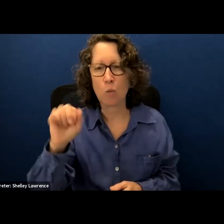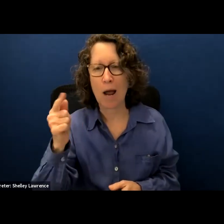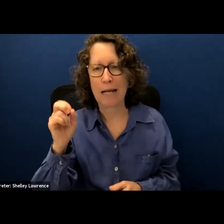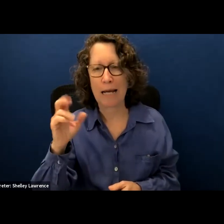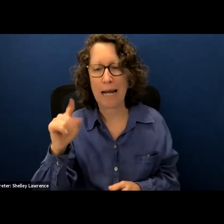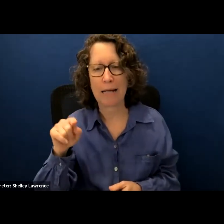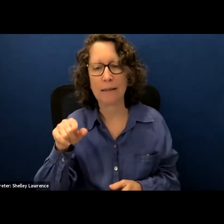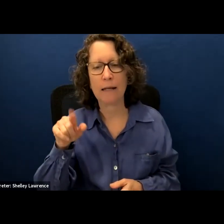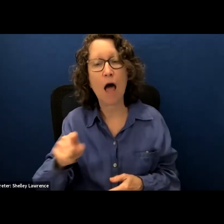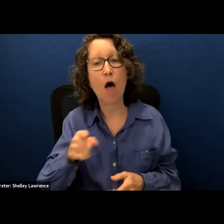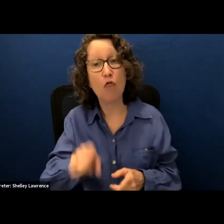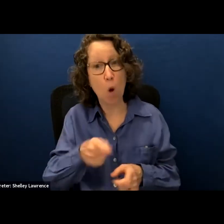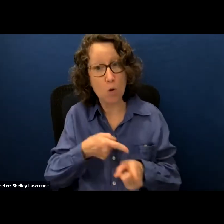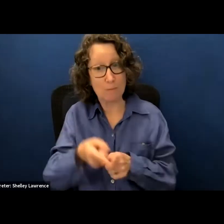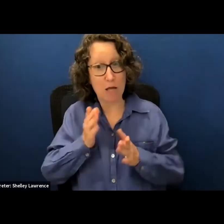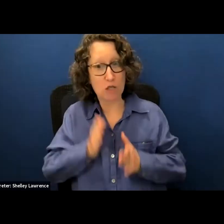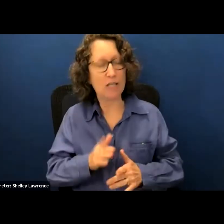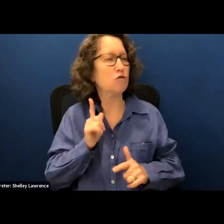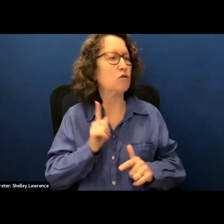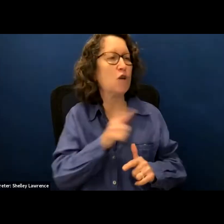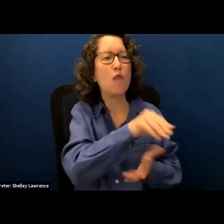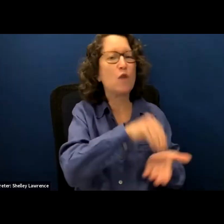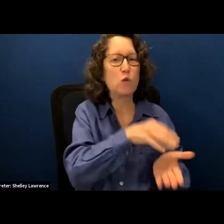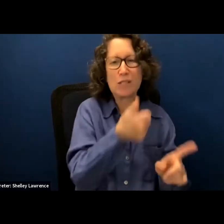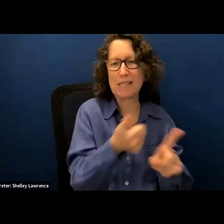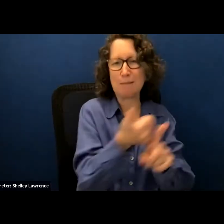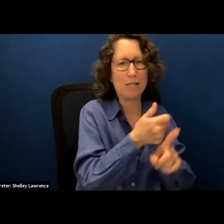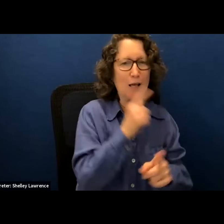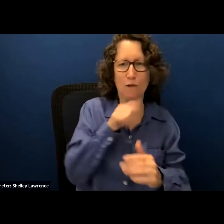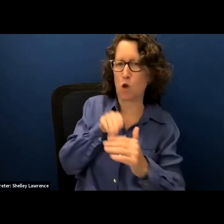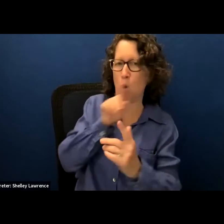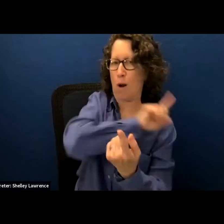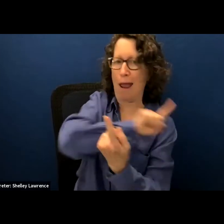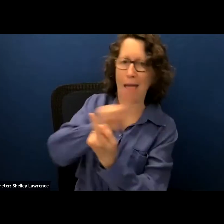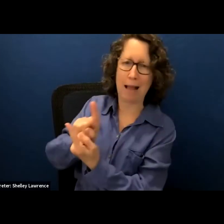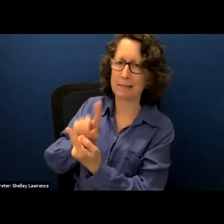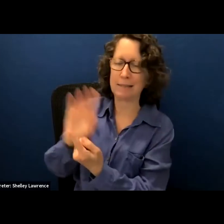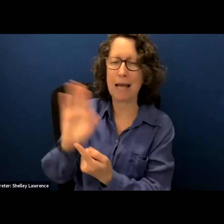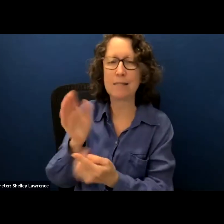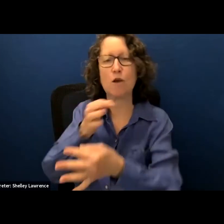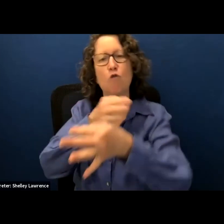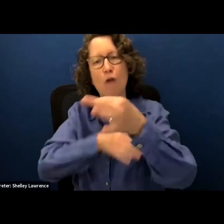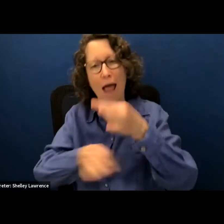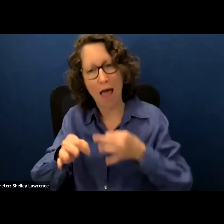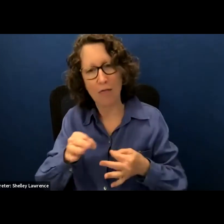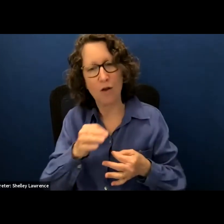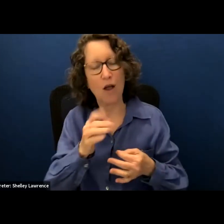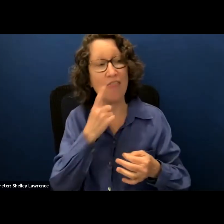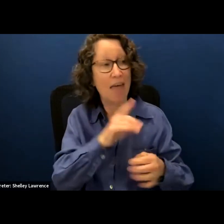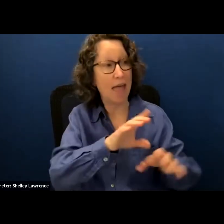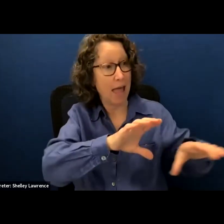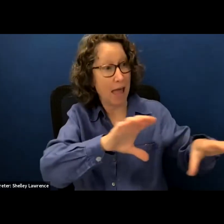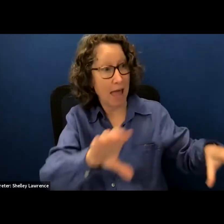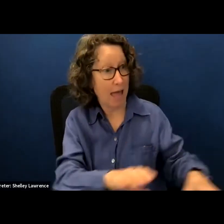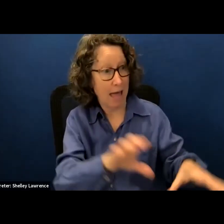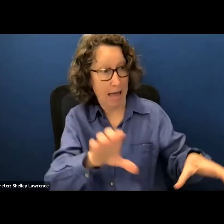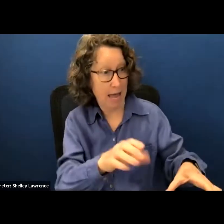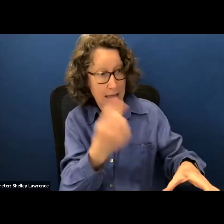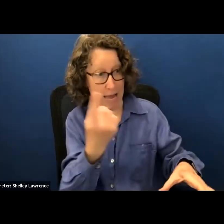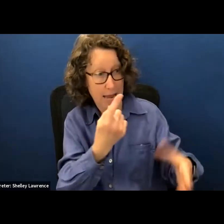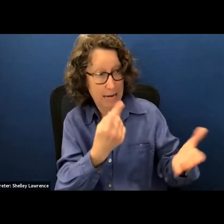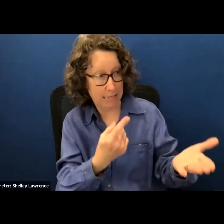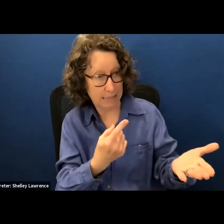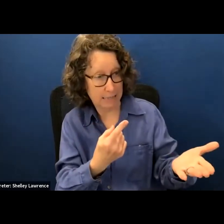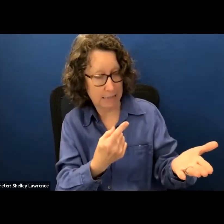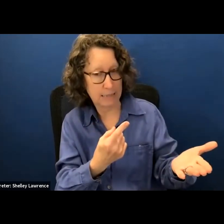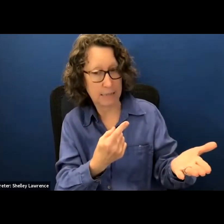really to be accessed by the students themselves. Rather, when they act, and